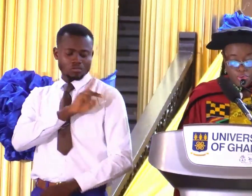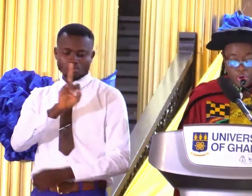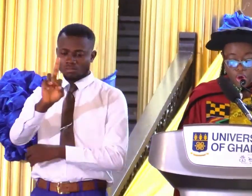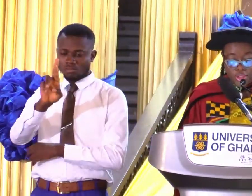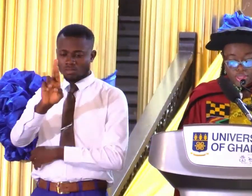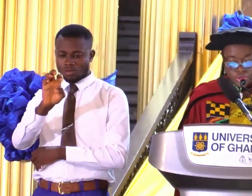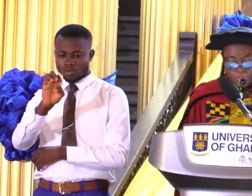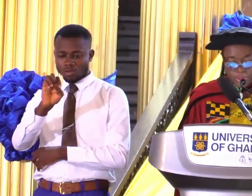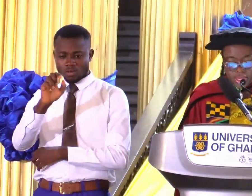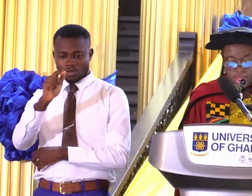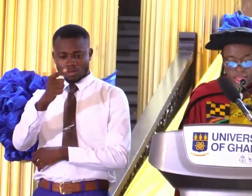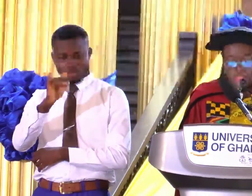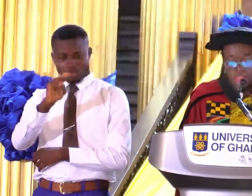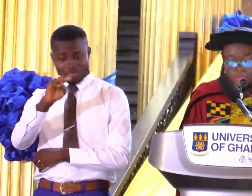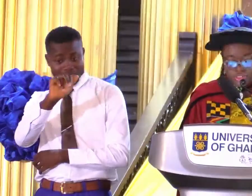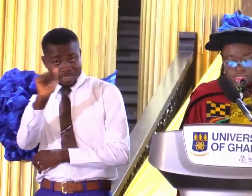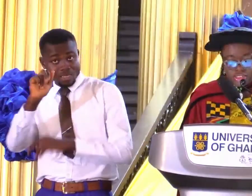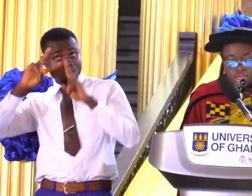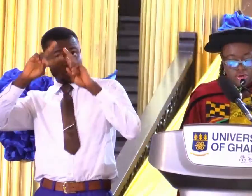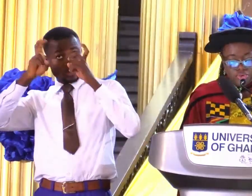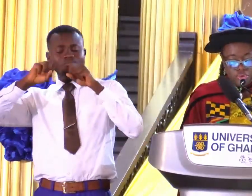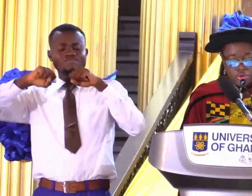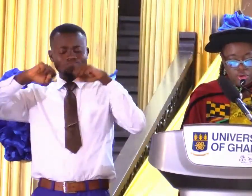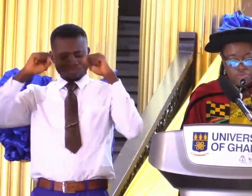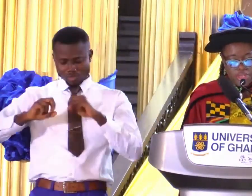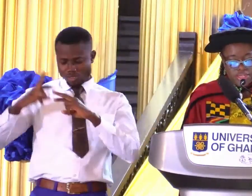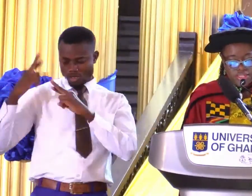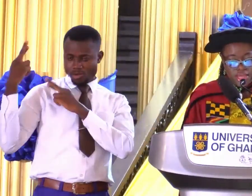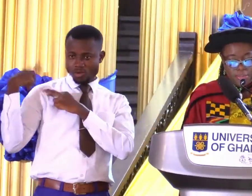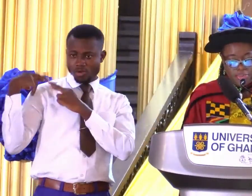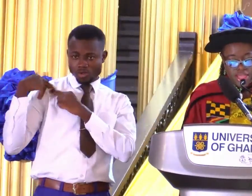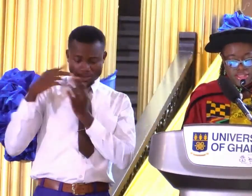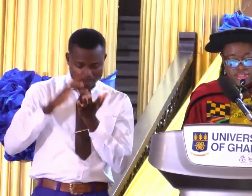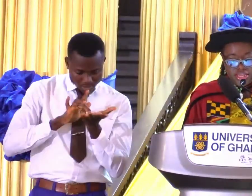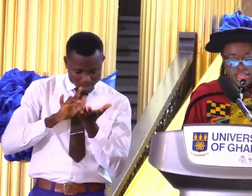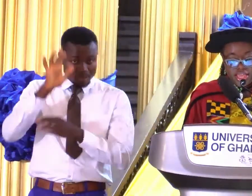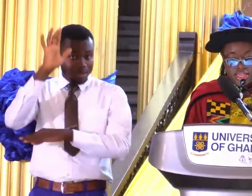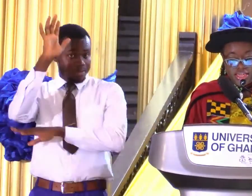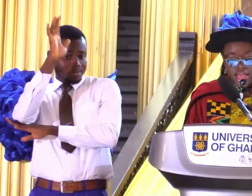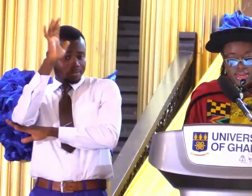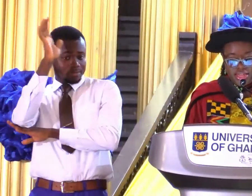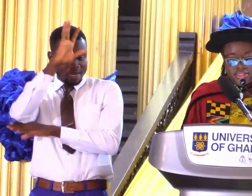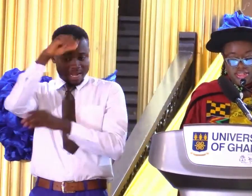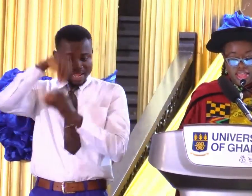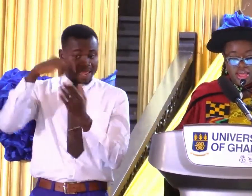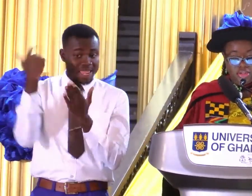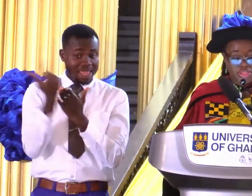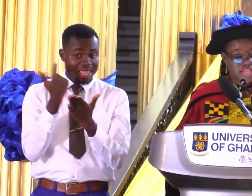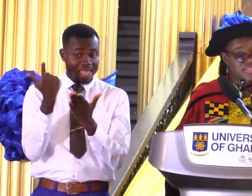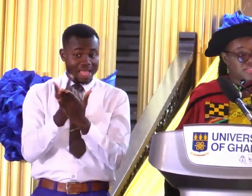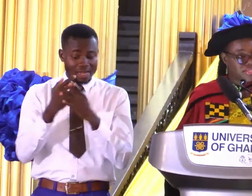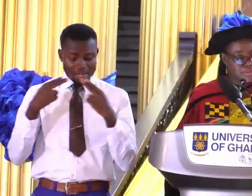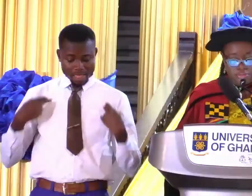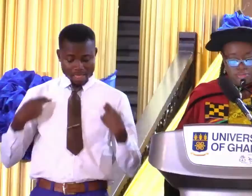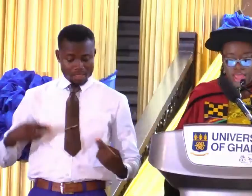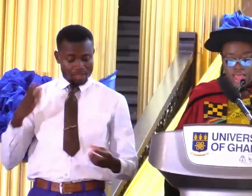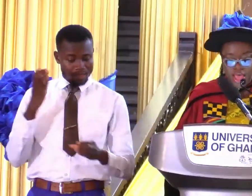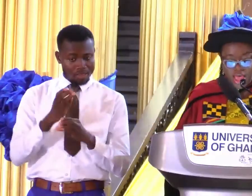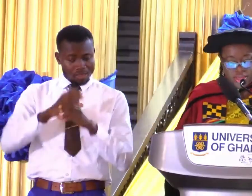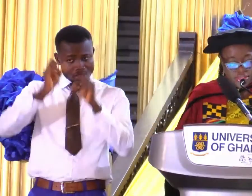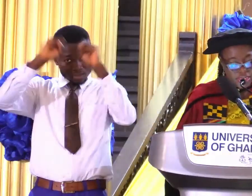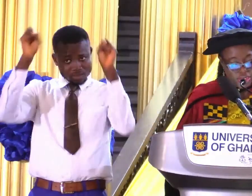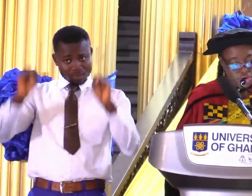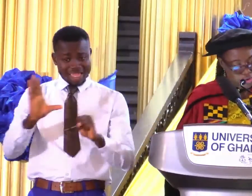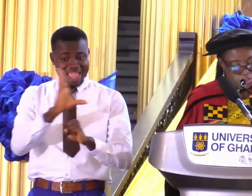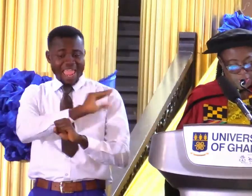Appiah-Opong on the topic, the potential role of medicinal plants in Ghana's healthcare system